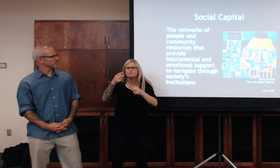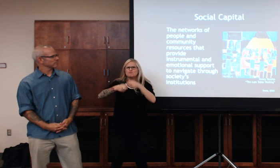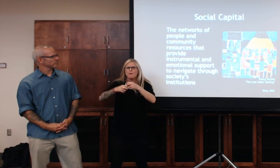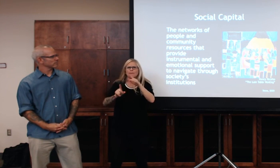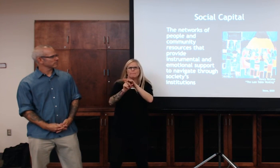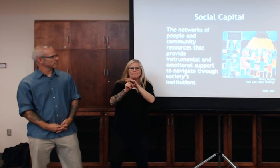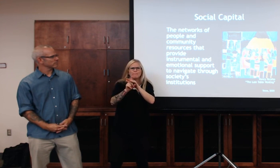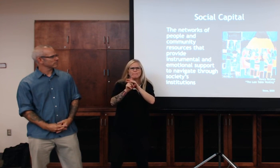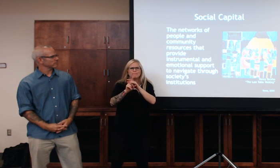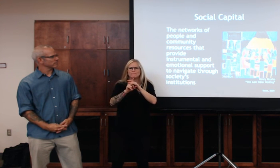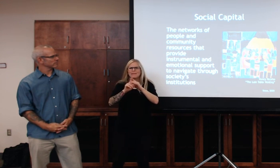Now, if a problem were to arise,